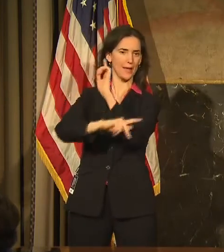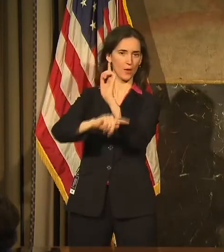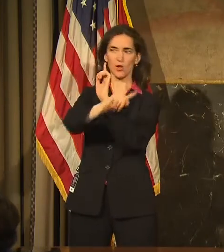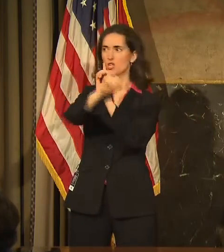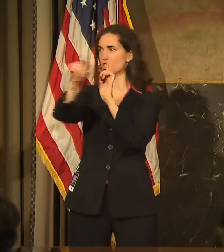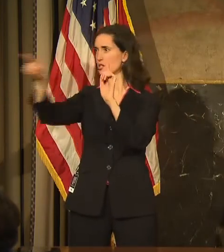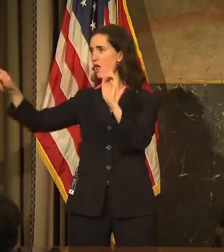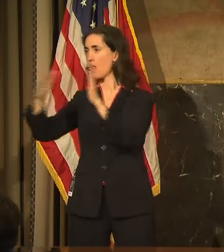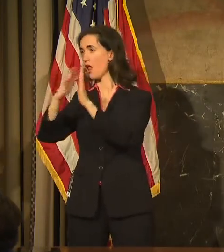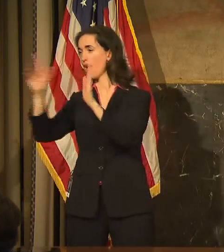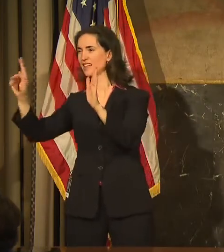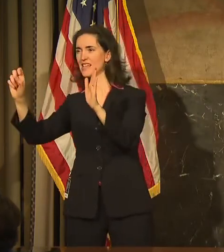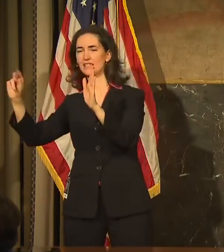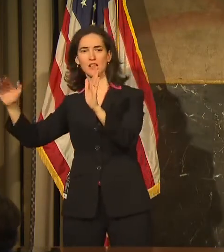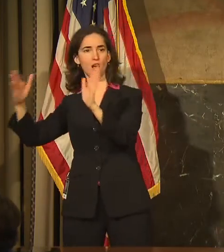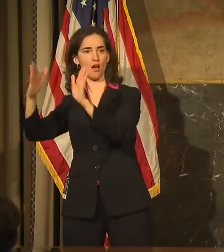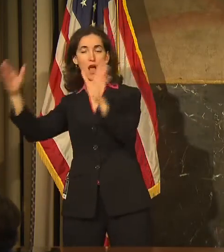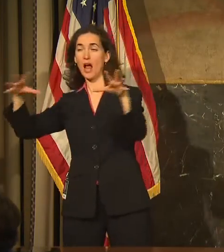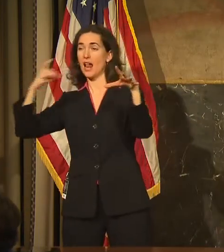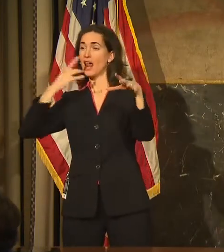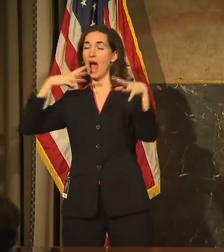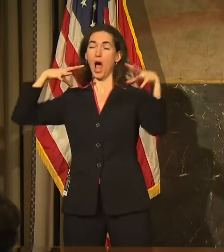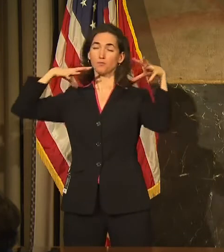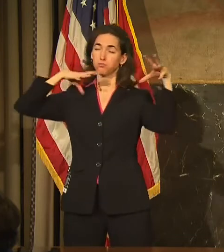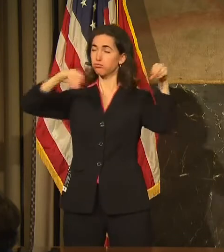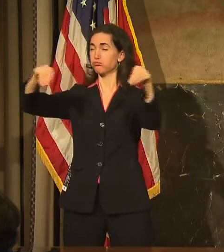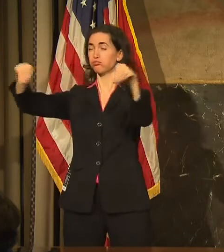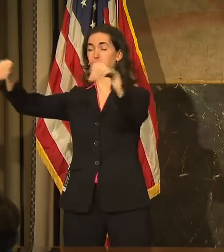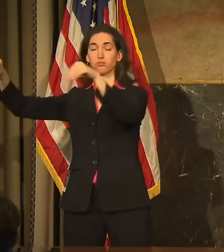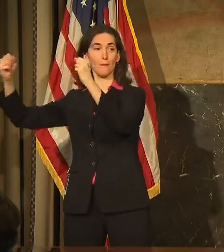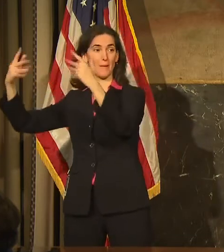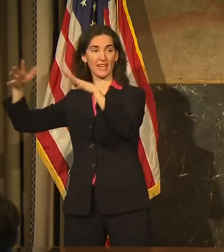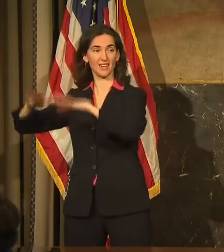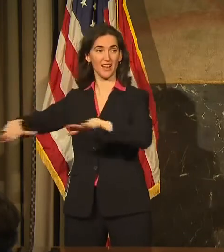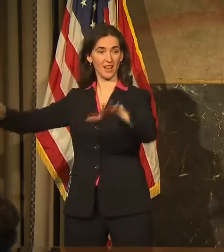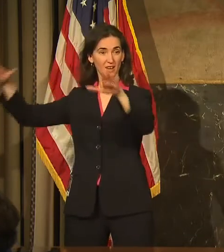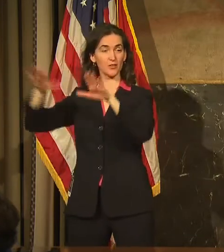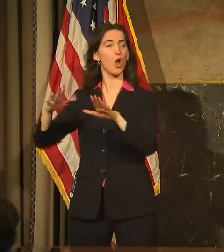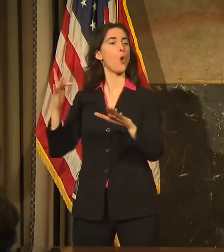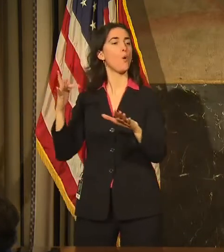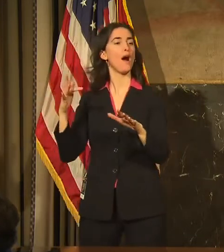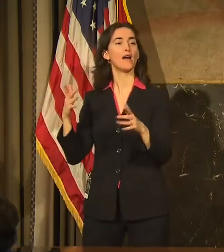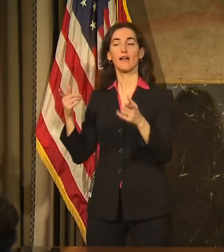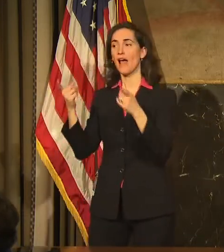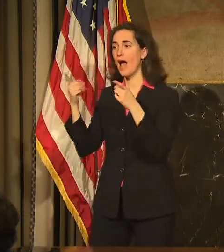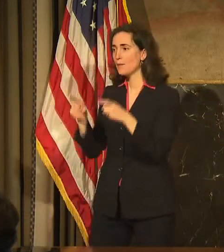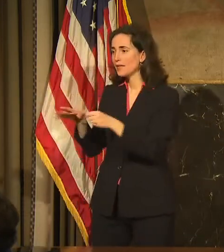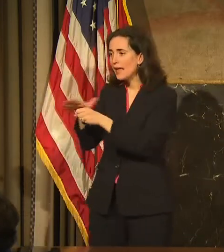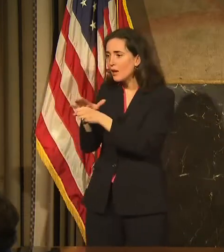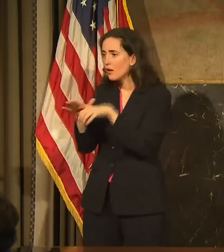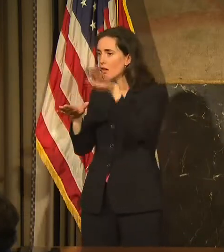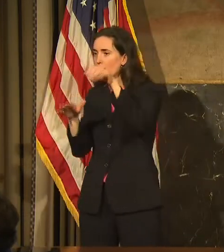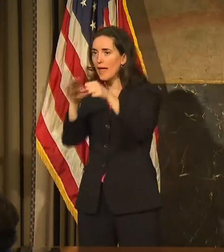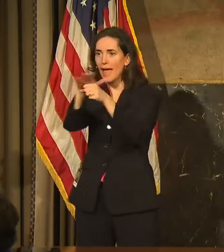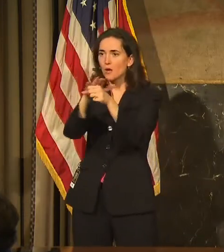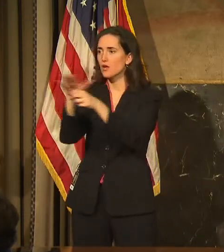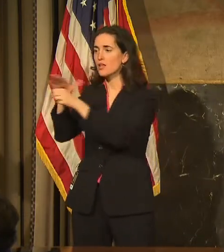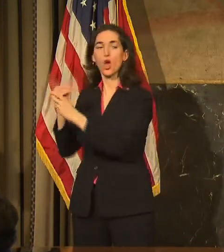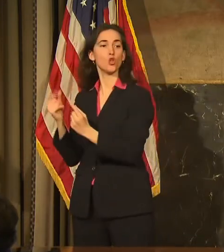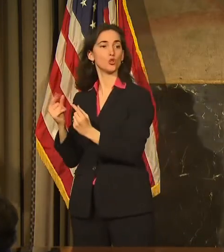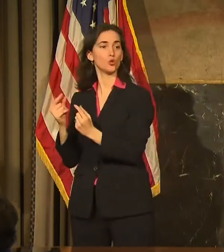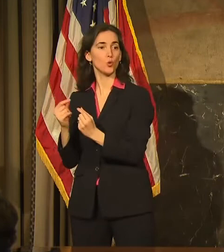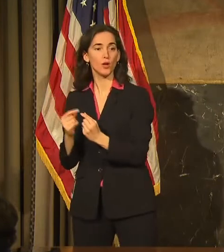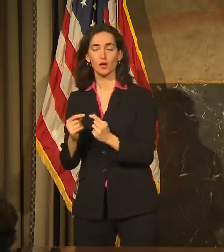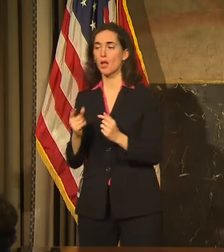out in broad areas, is because it happens in discrete locations, and you have to go out and do work